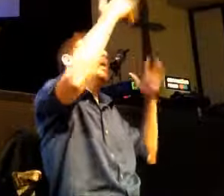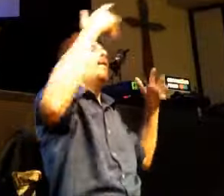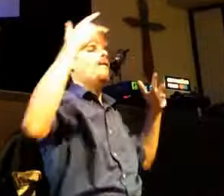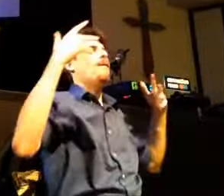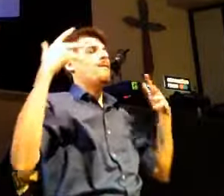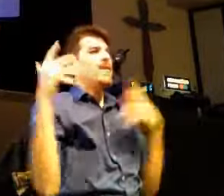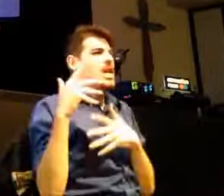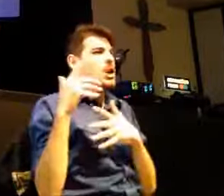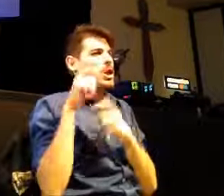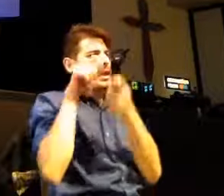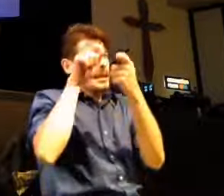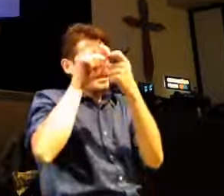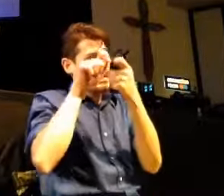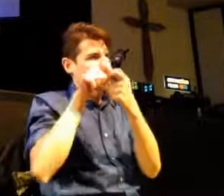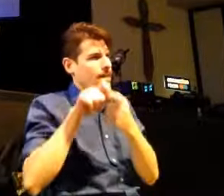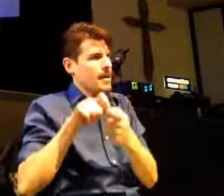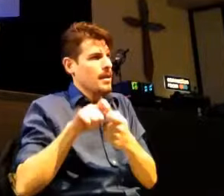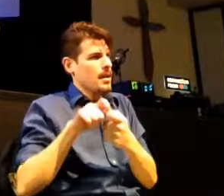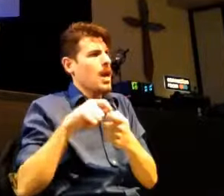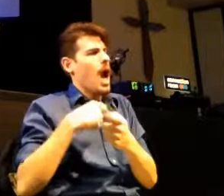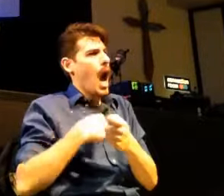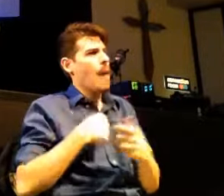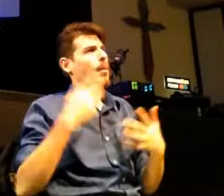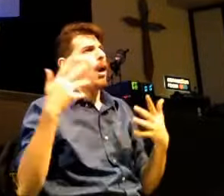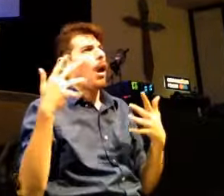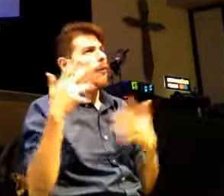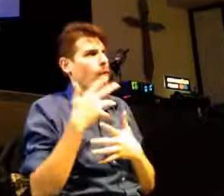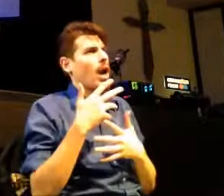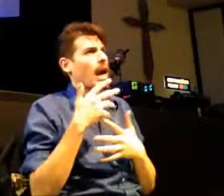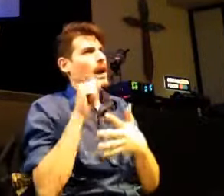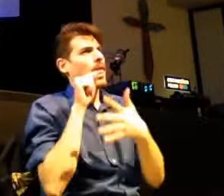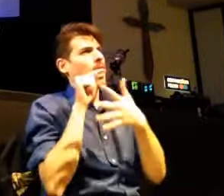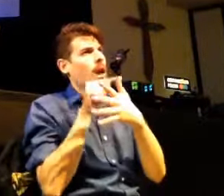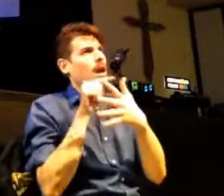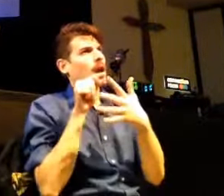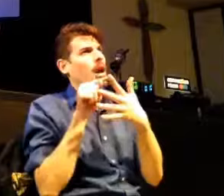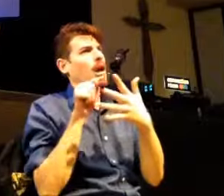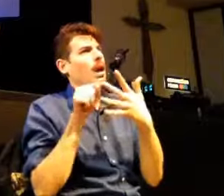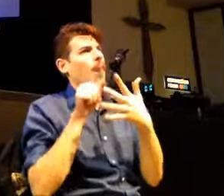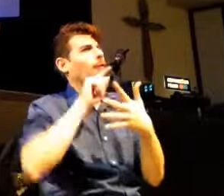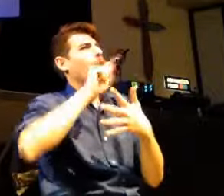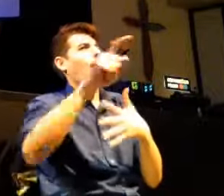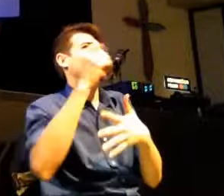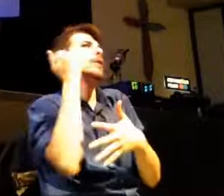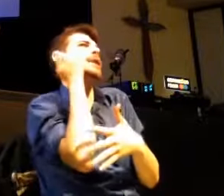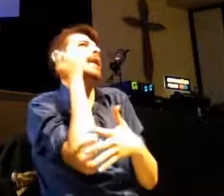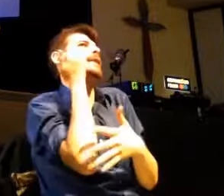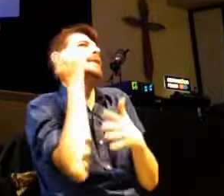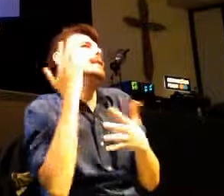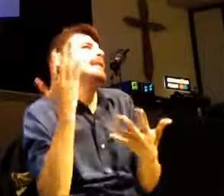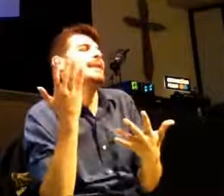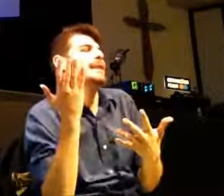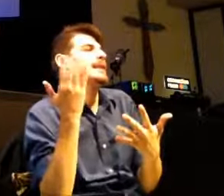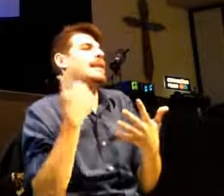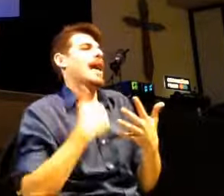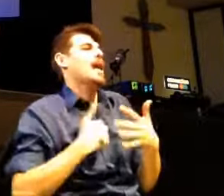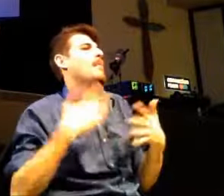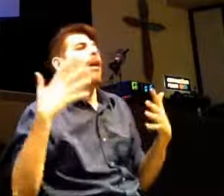afraid of? I'm afraid, right, of going to the dentist. I'm